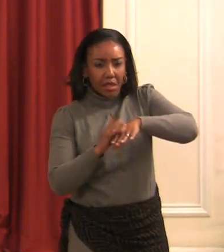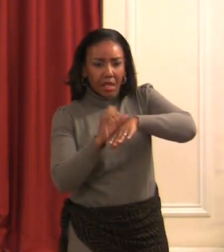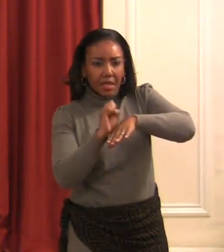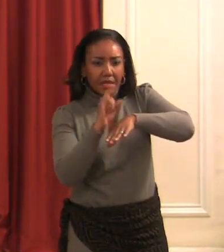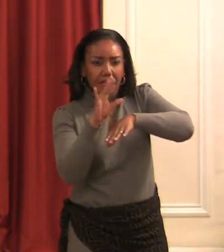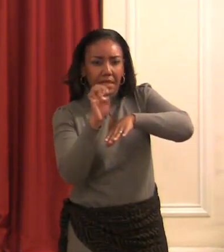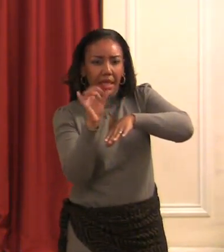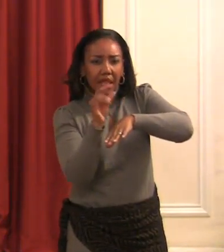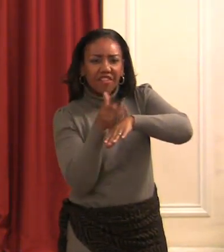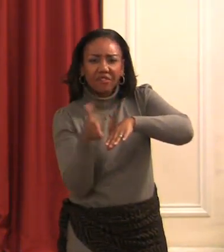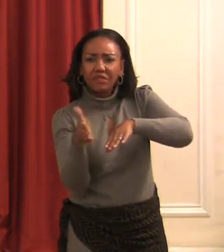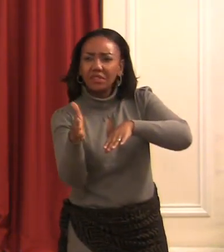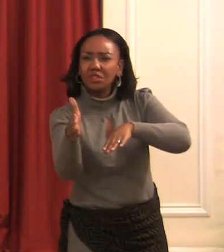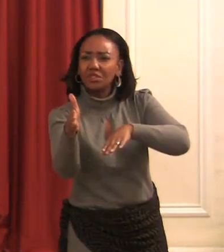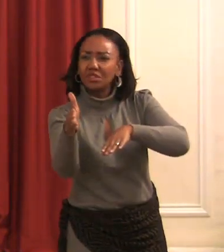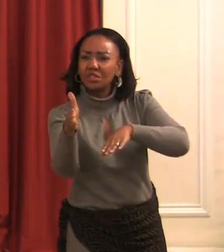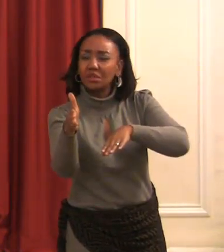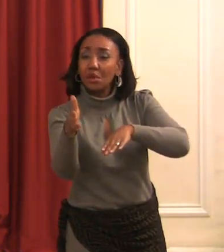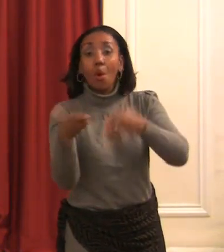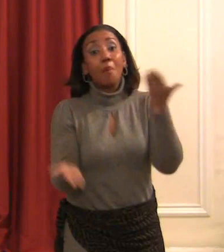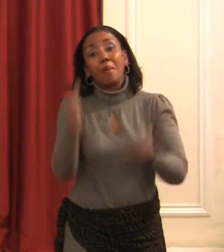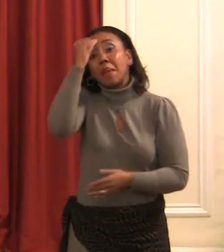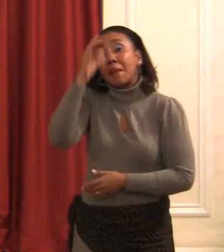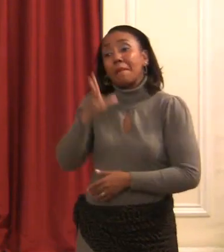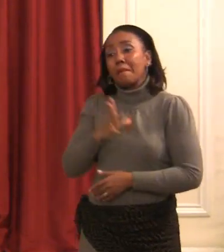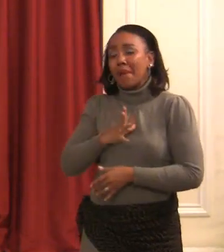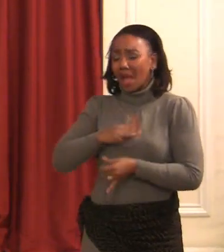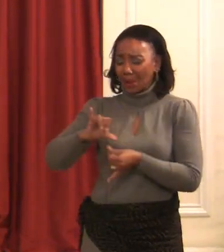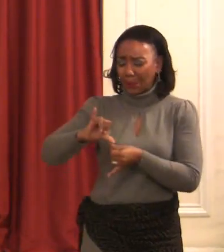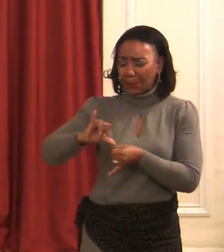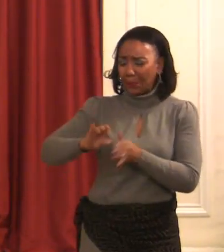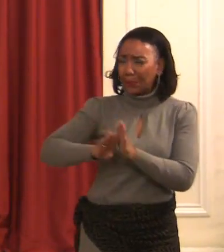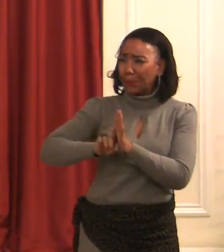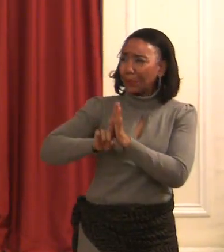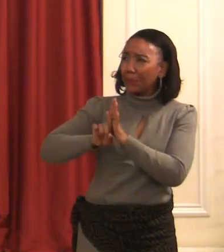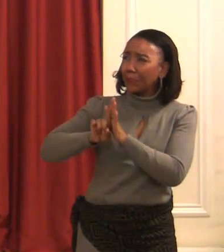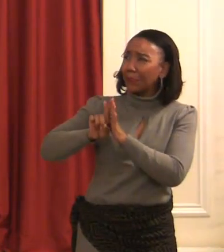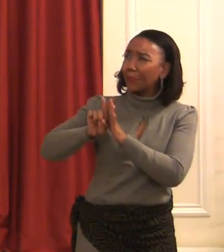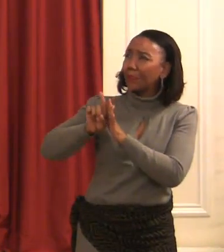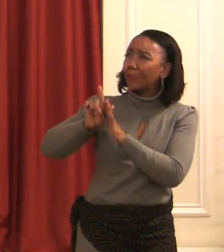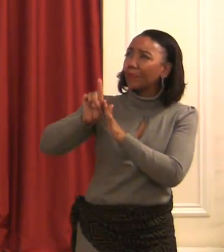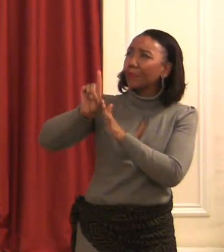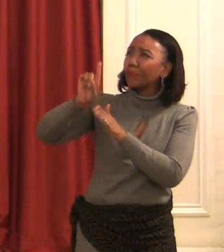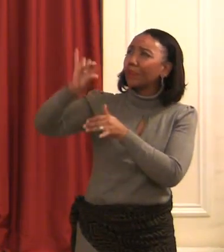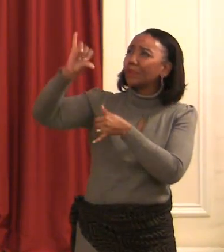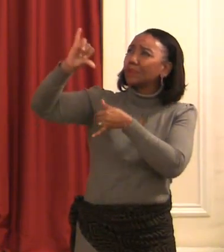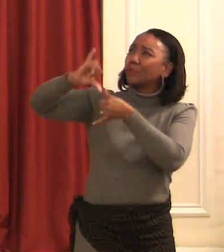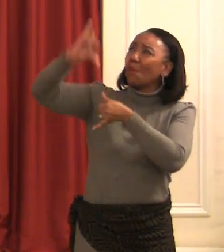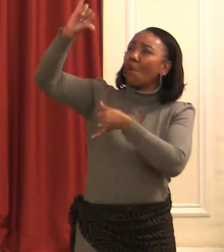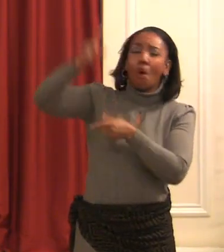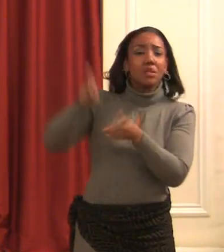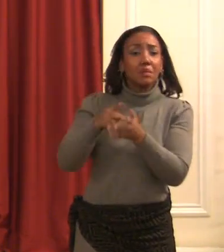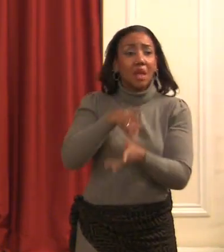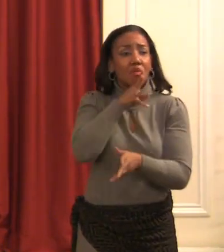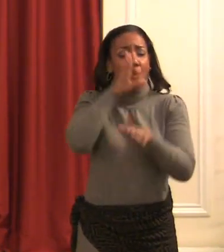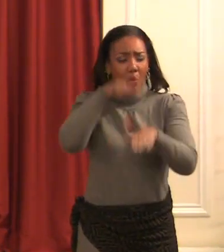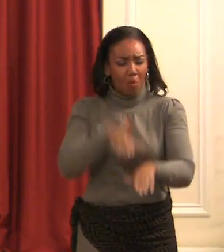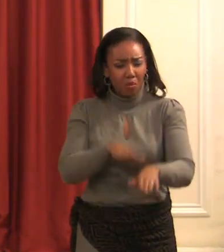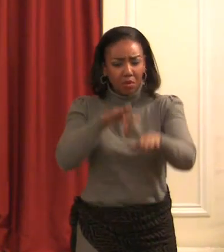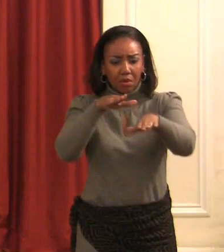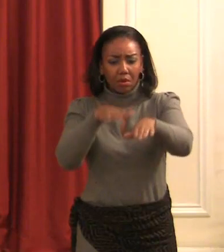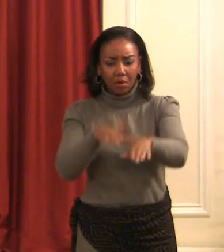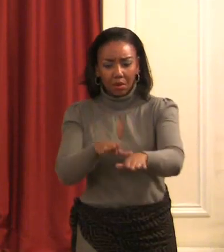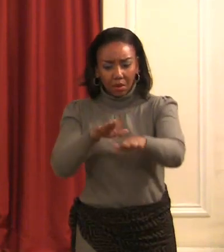but scales, the man who grew to the towering heights of a tree, rivers overflowing their